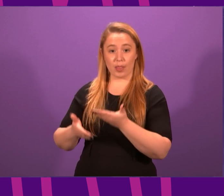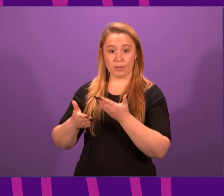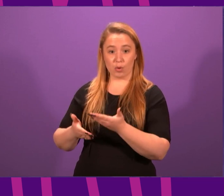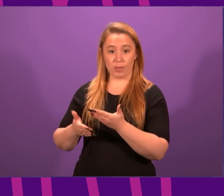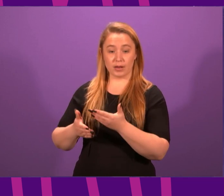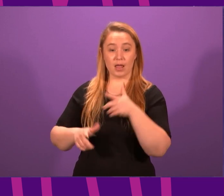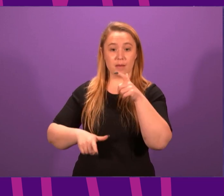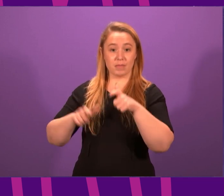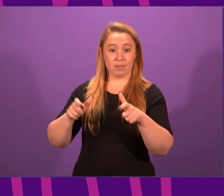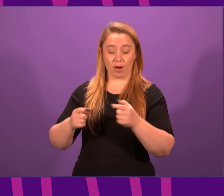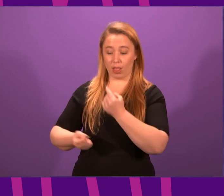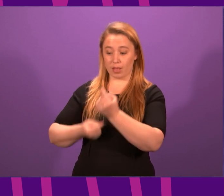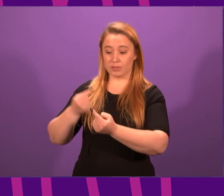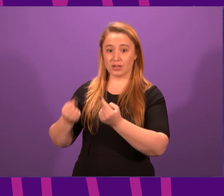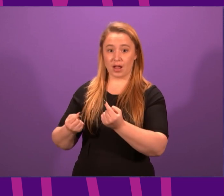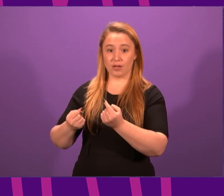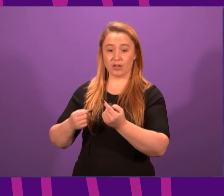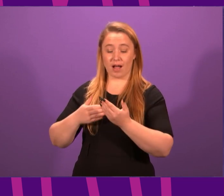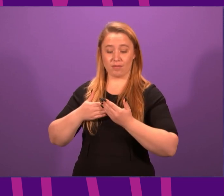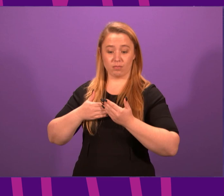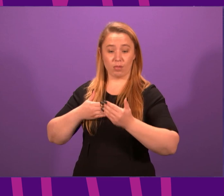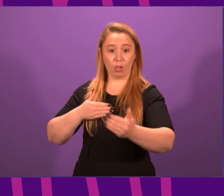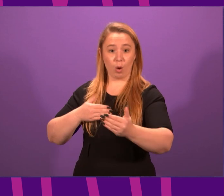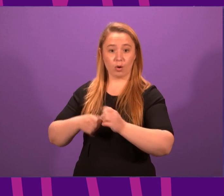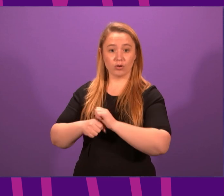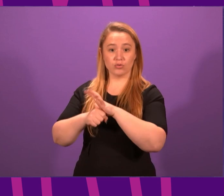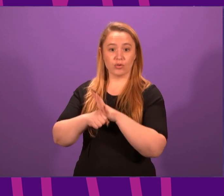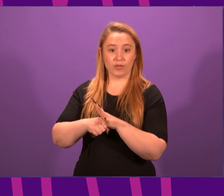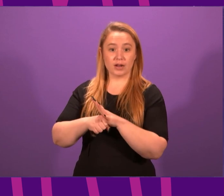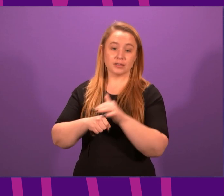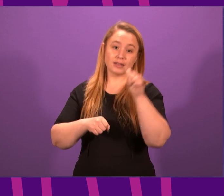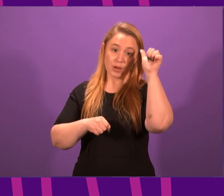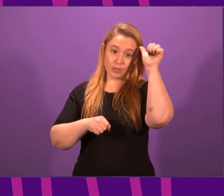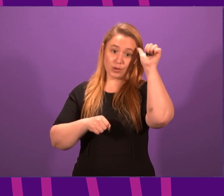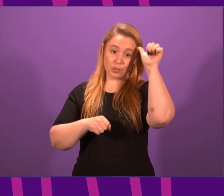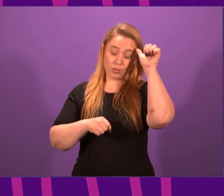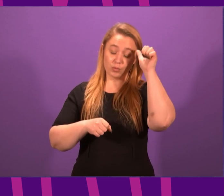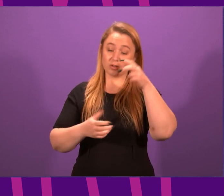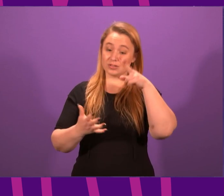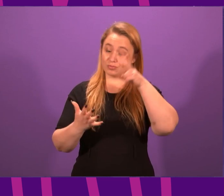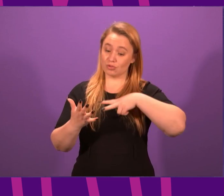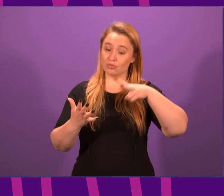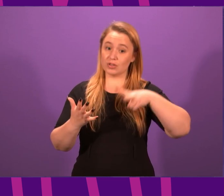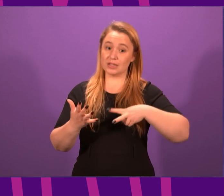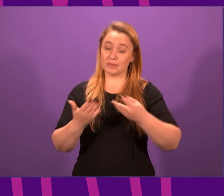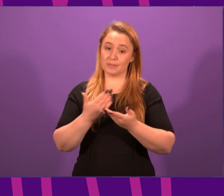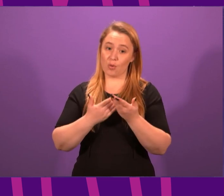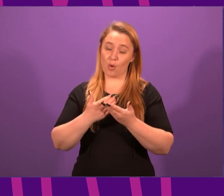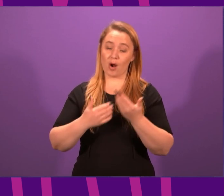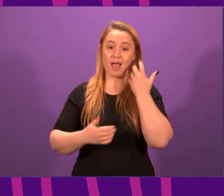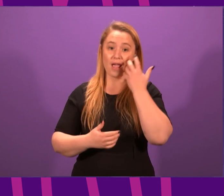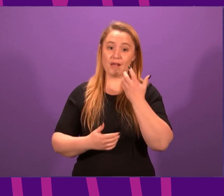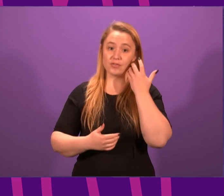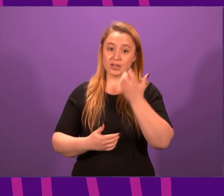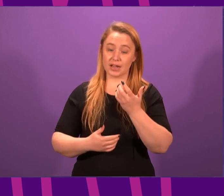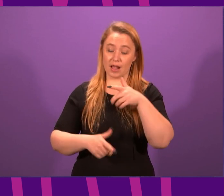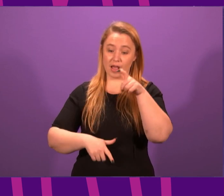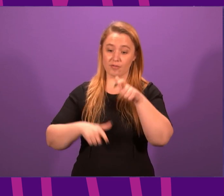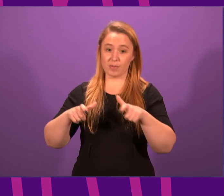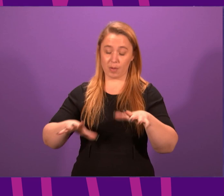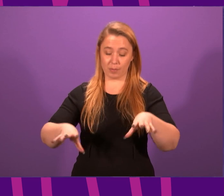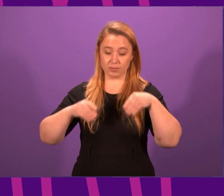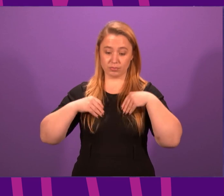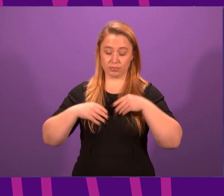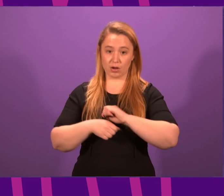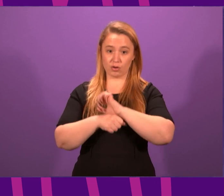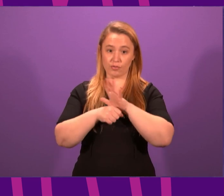now enduring long COVID that we know about and we read more about every day. They will testify to the